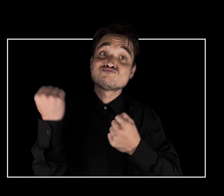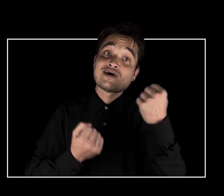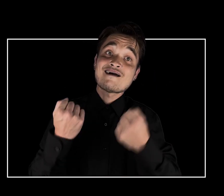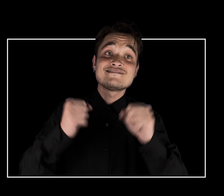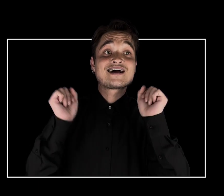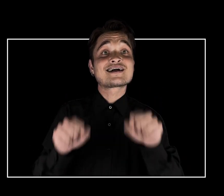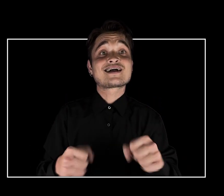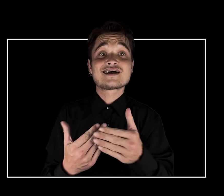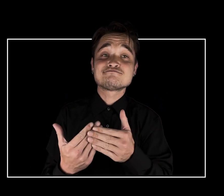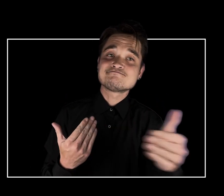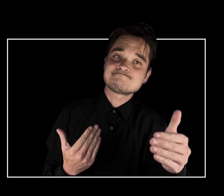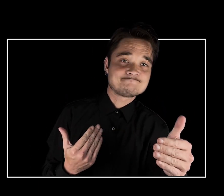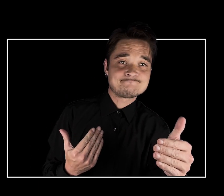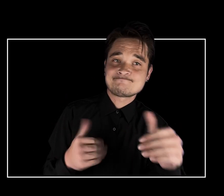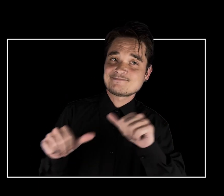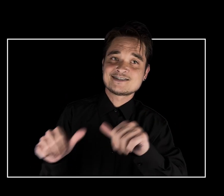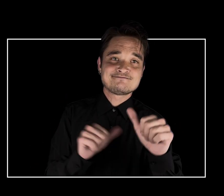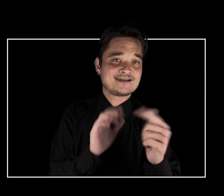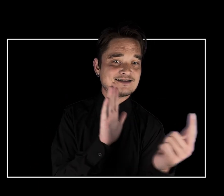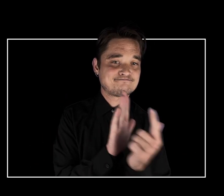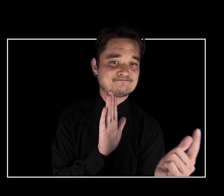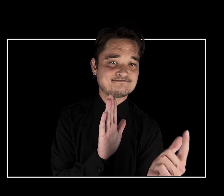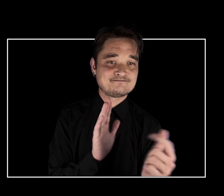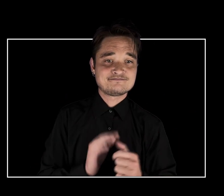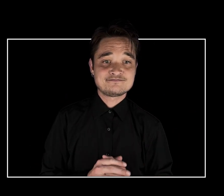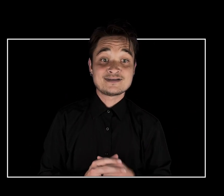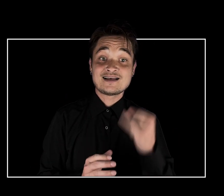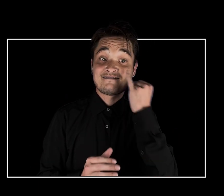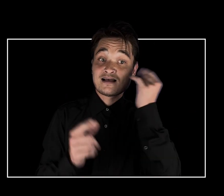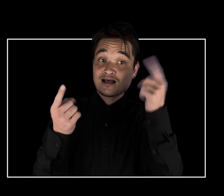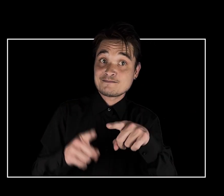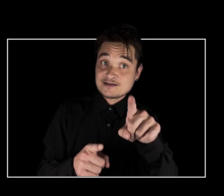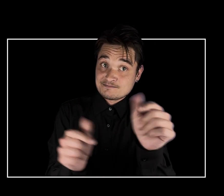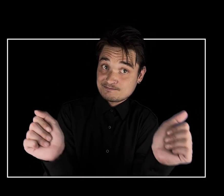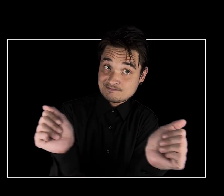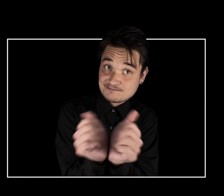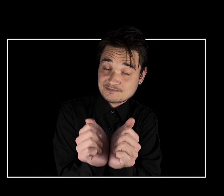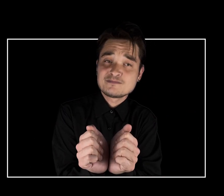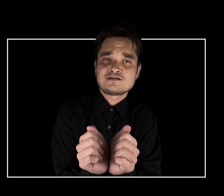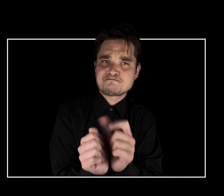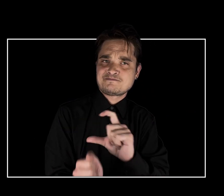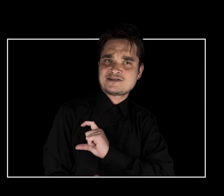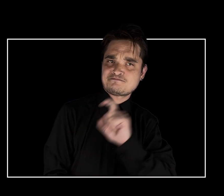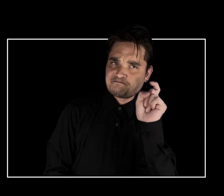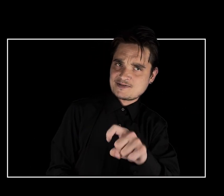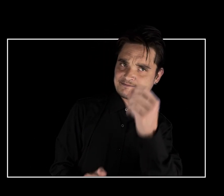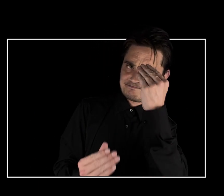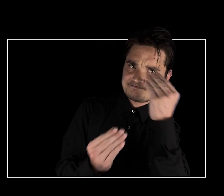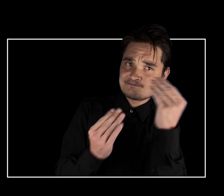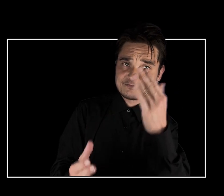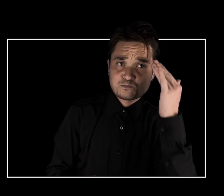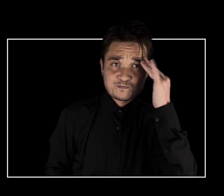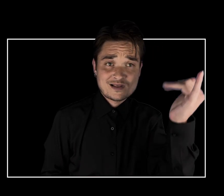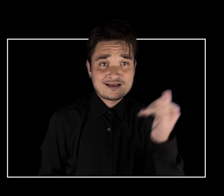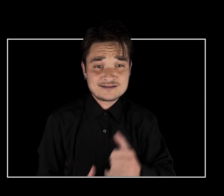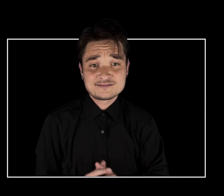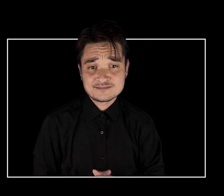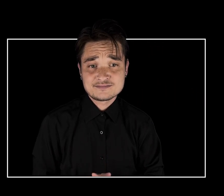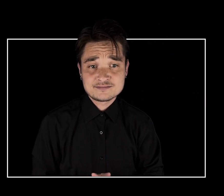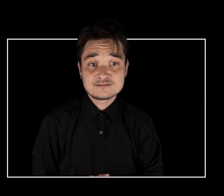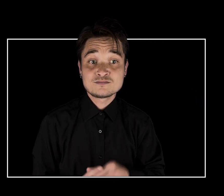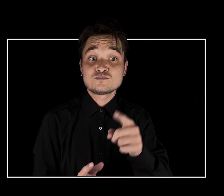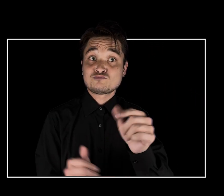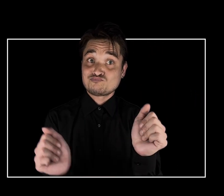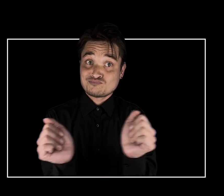drive. If you are arrested, you have a right to know why. If you are arrested or taken to the